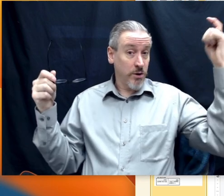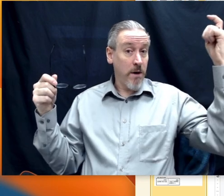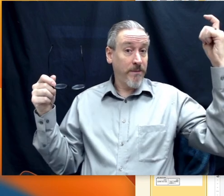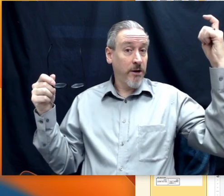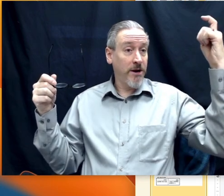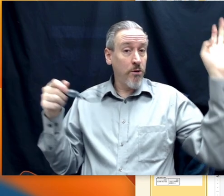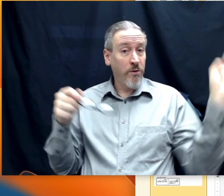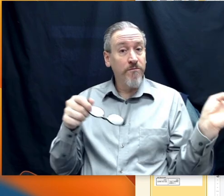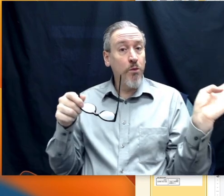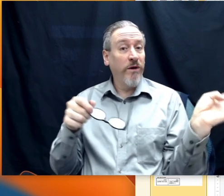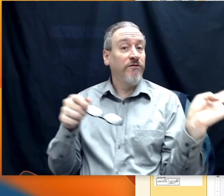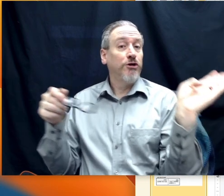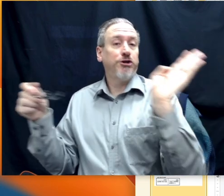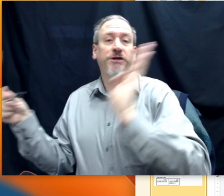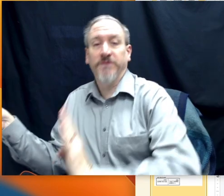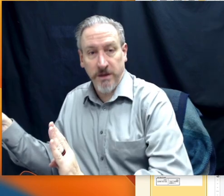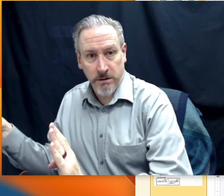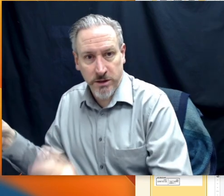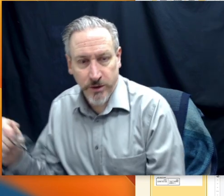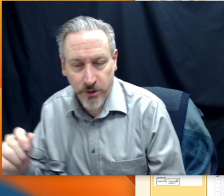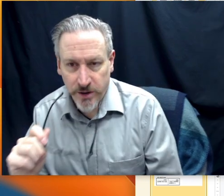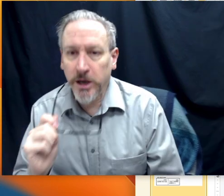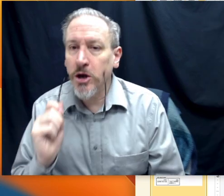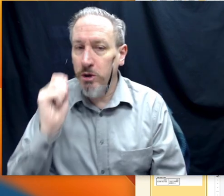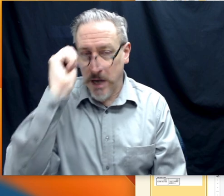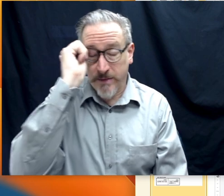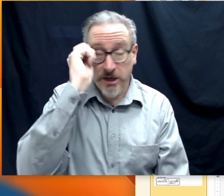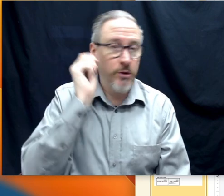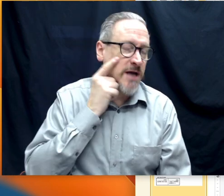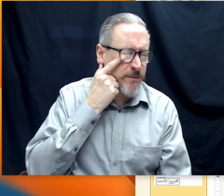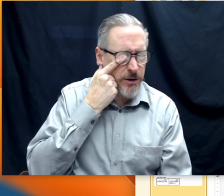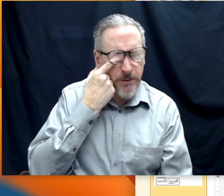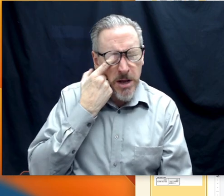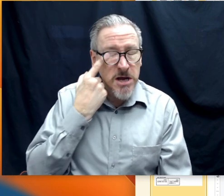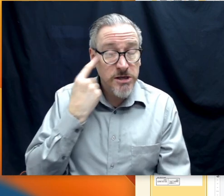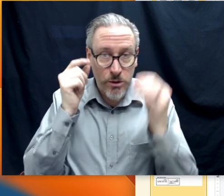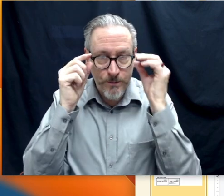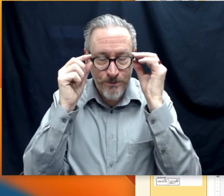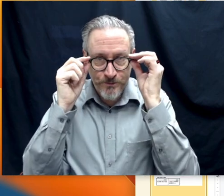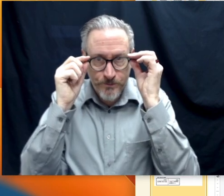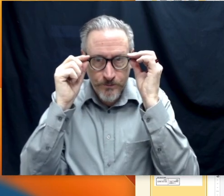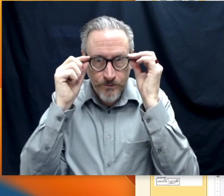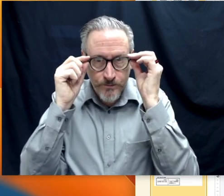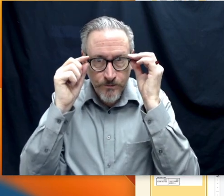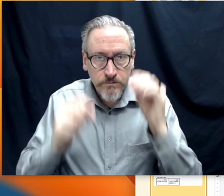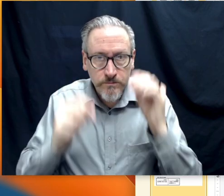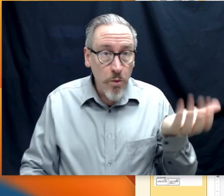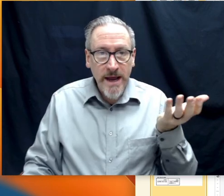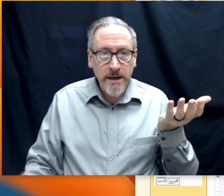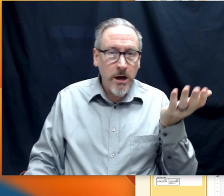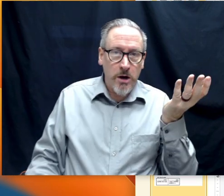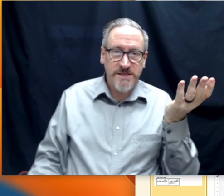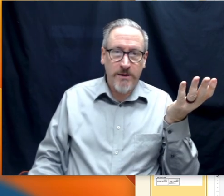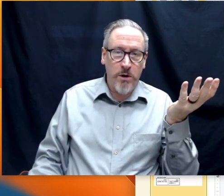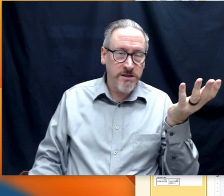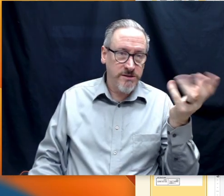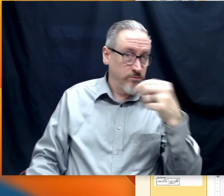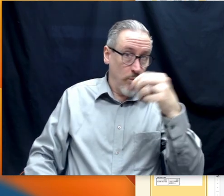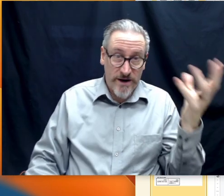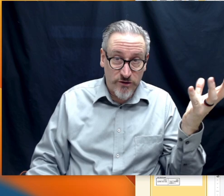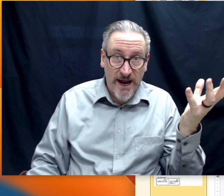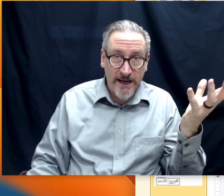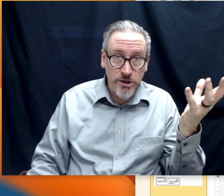eyebrows will go up. Here we go. We've shifted to a new thing, a new topic, a new time period. So when Jose